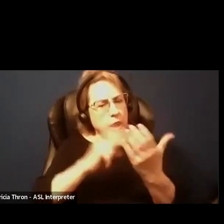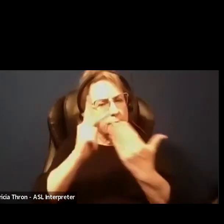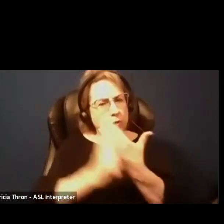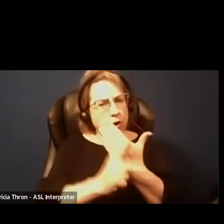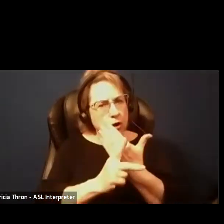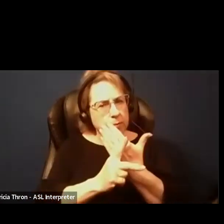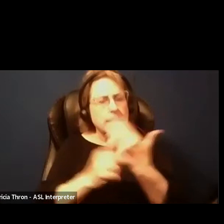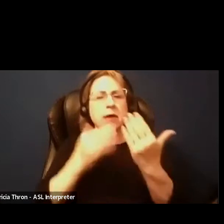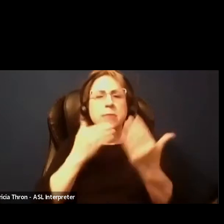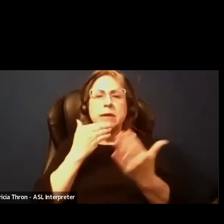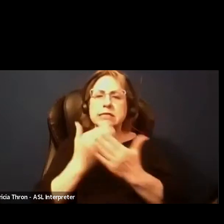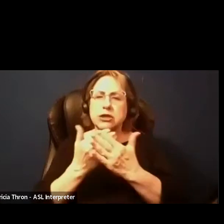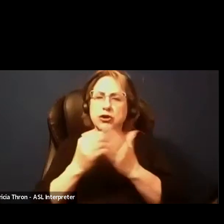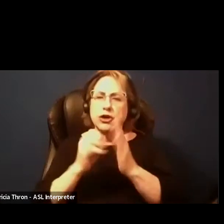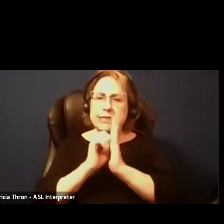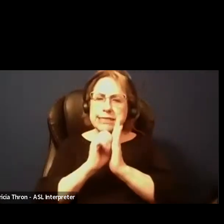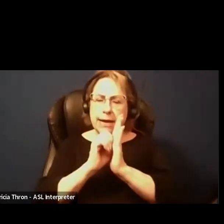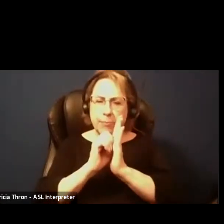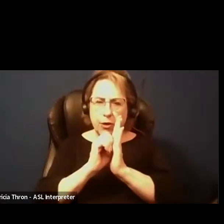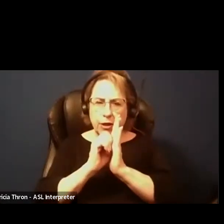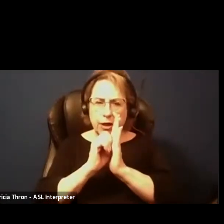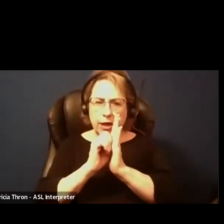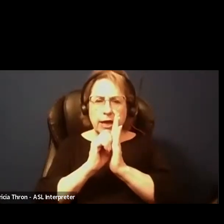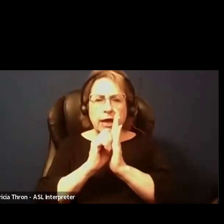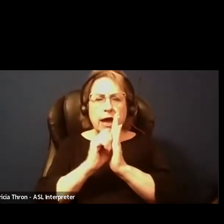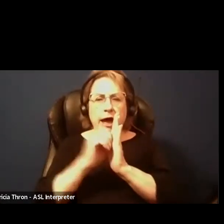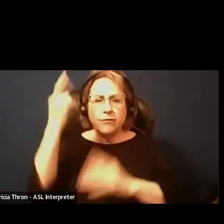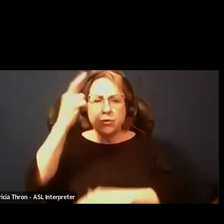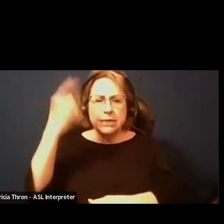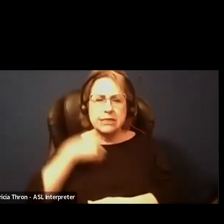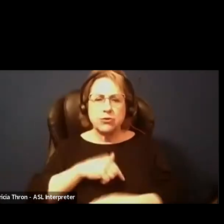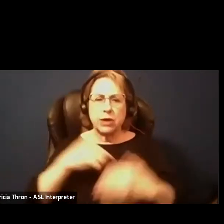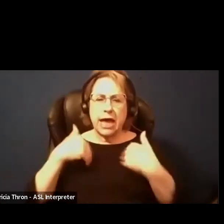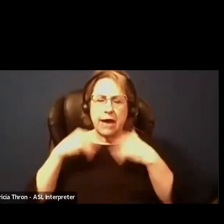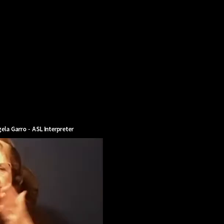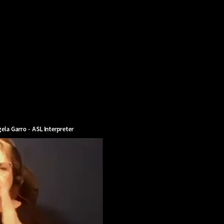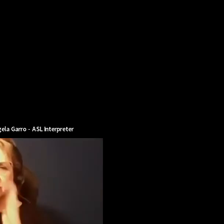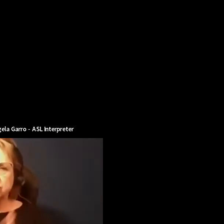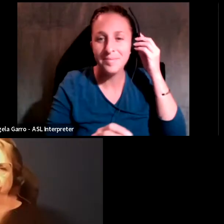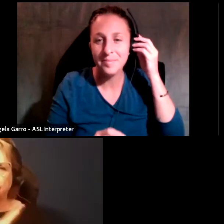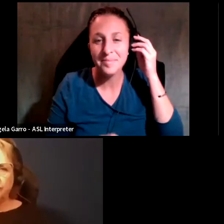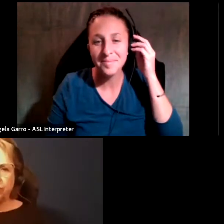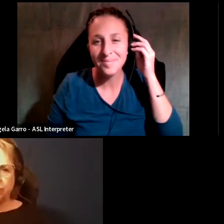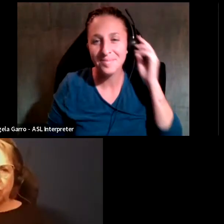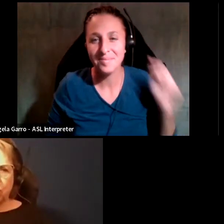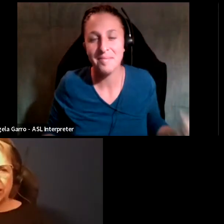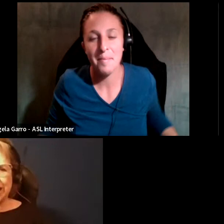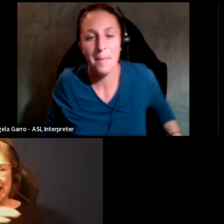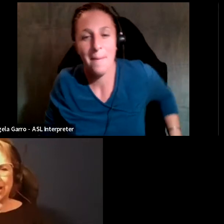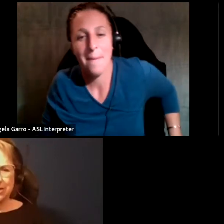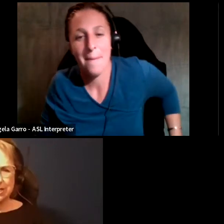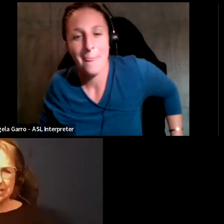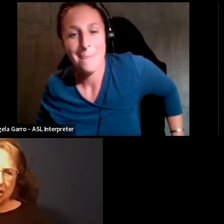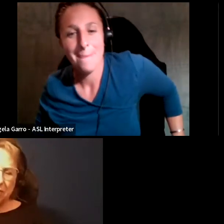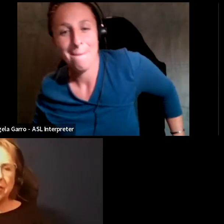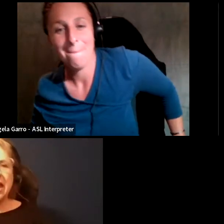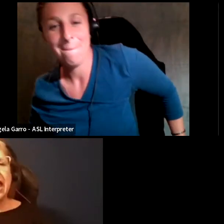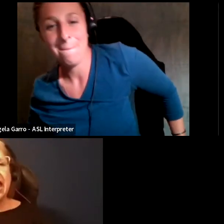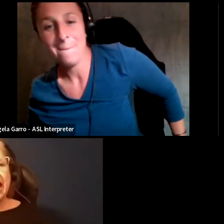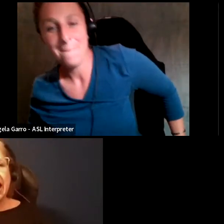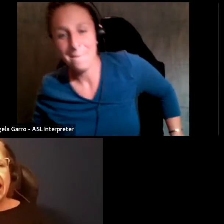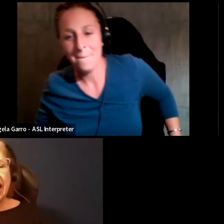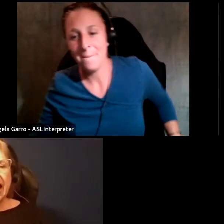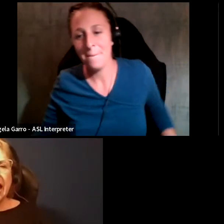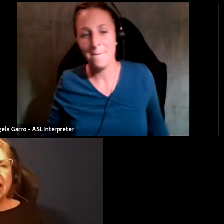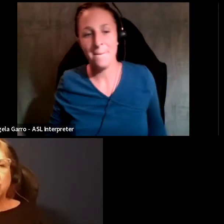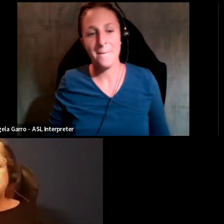example of why we have a student board council. So one of my suggestions is, and I'll speak to Mr. Huddleston about this, it would be amazing to